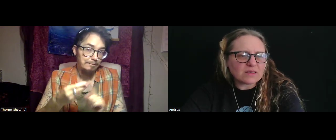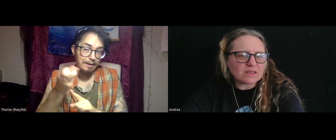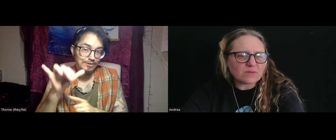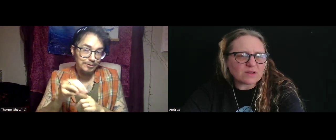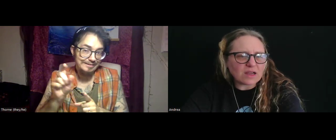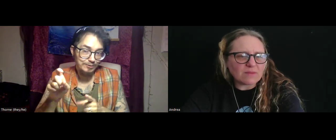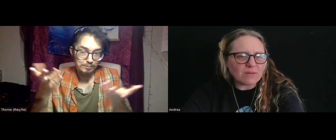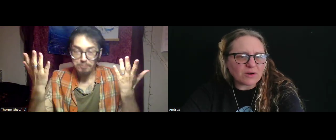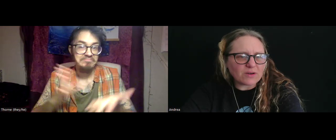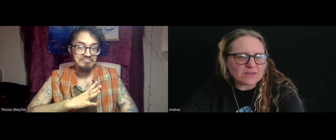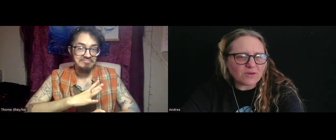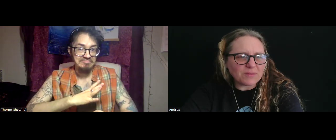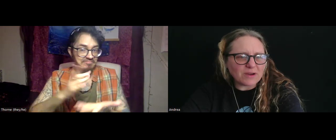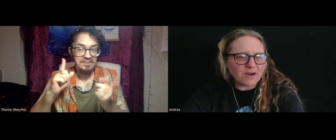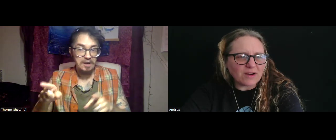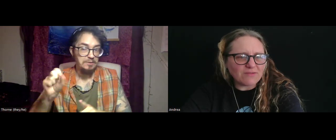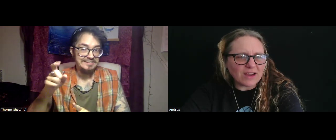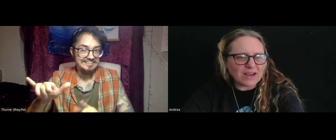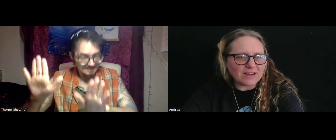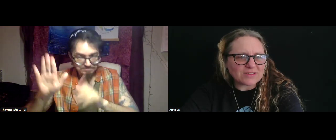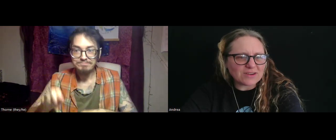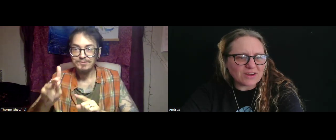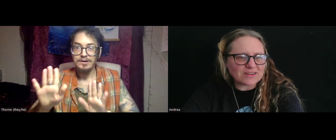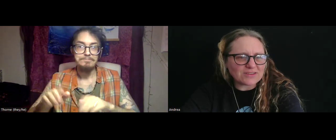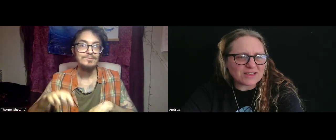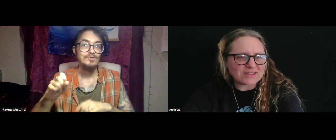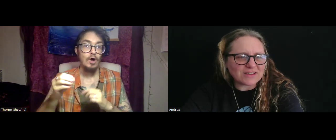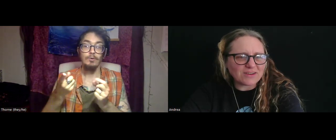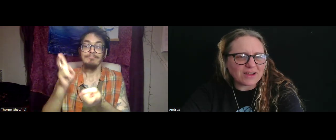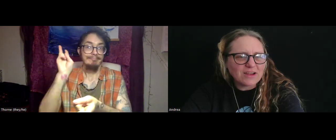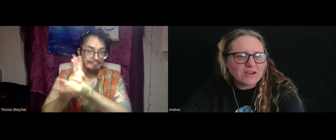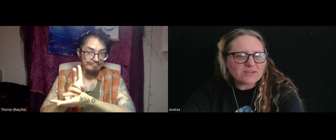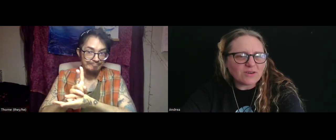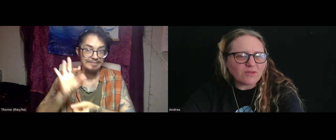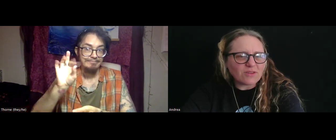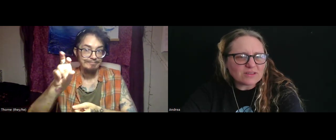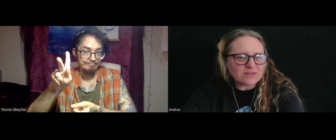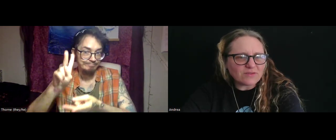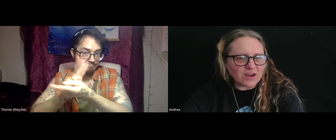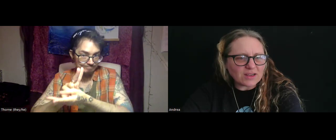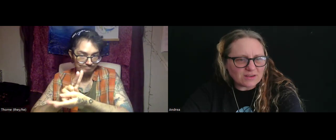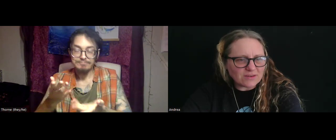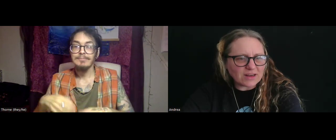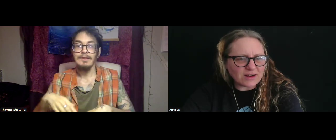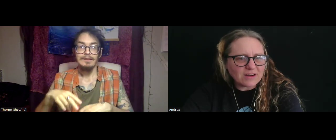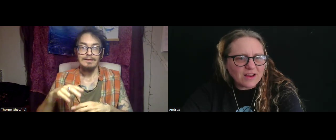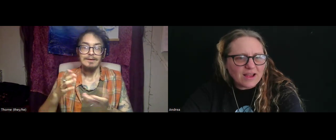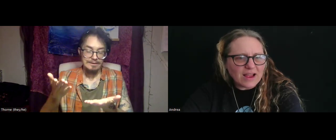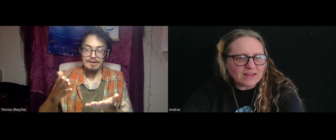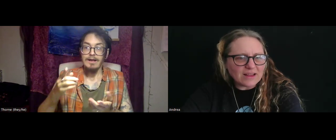since we're talking about Mercury and Scorpio, all right, fine. I'll just go ahead and go sexy. Okay. So this is fuck right here. And